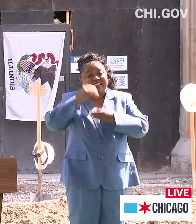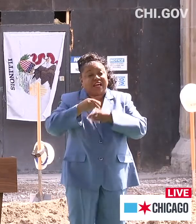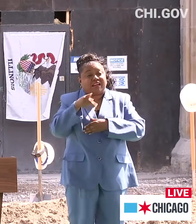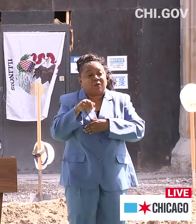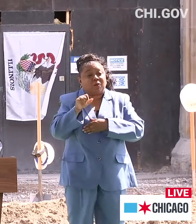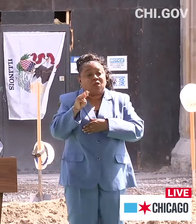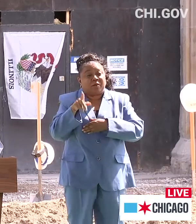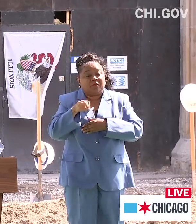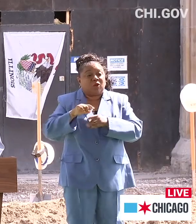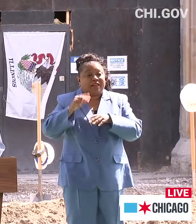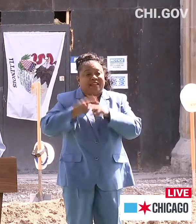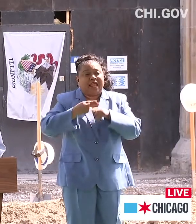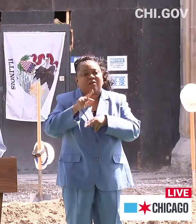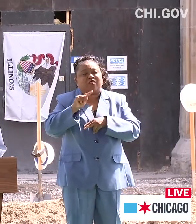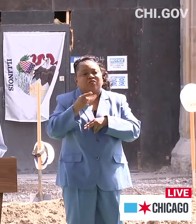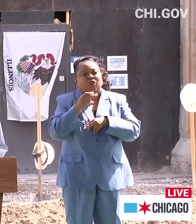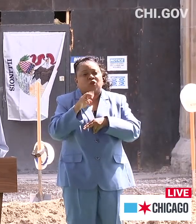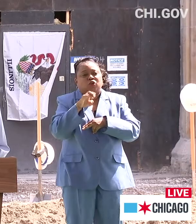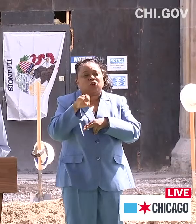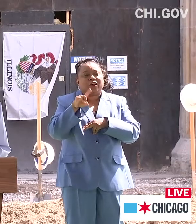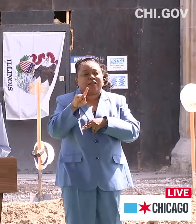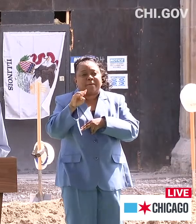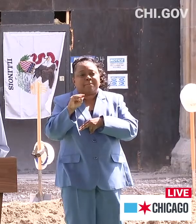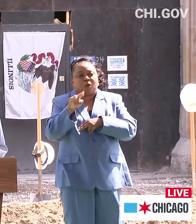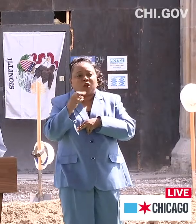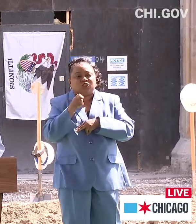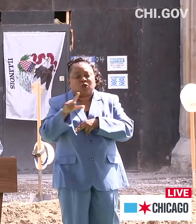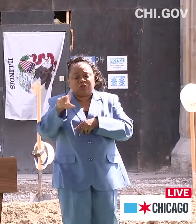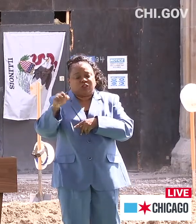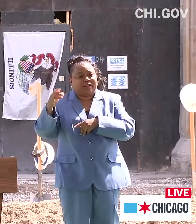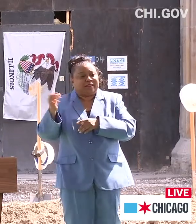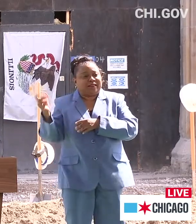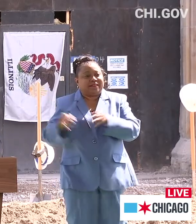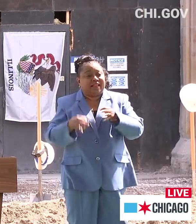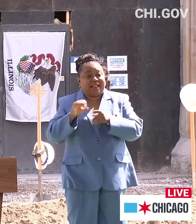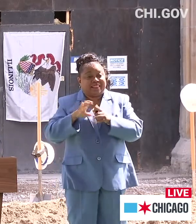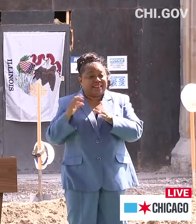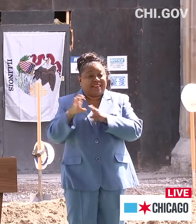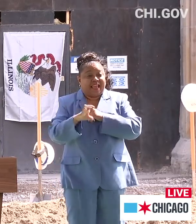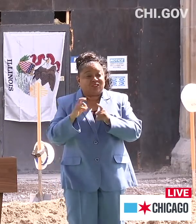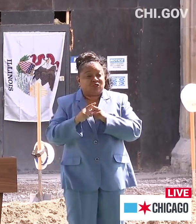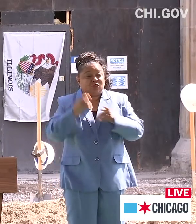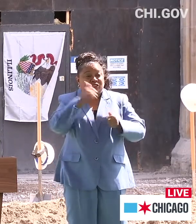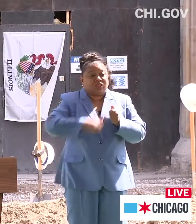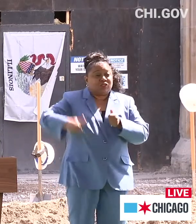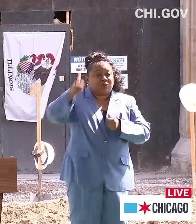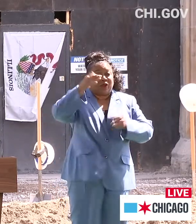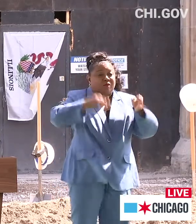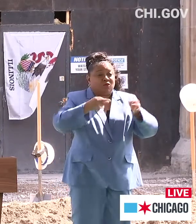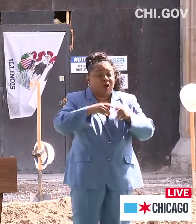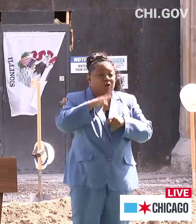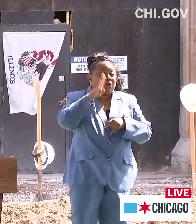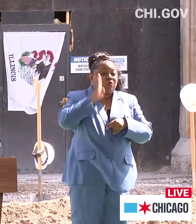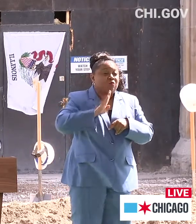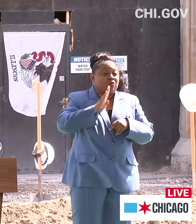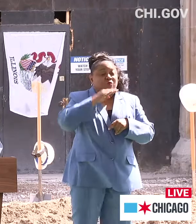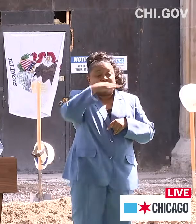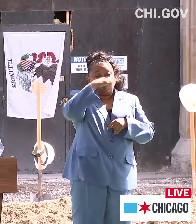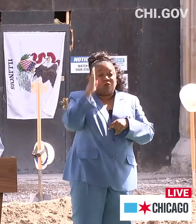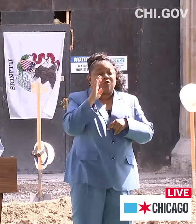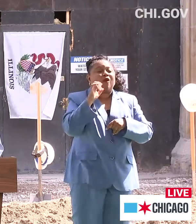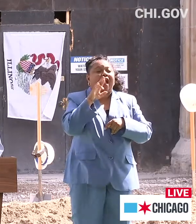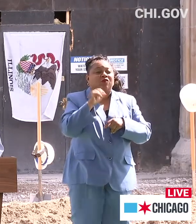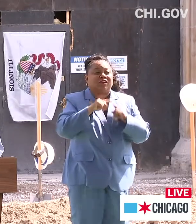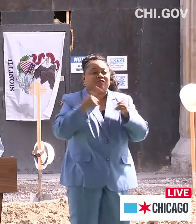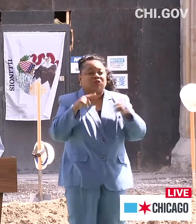Pullman porter named Thurgood Marshall took a case to the Supreme Court, Brown versus Board of Education, and ended